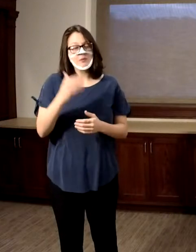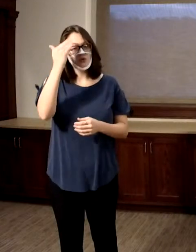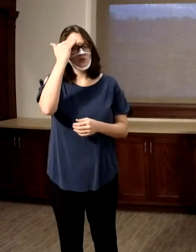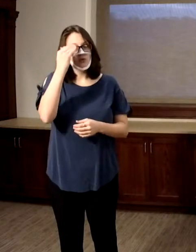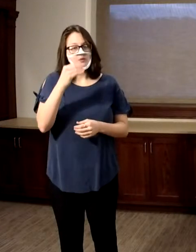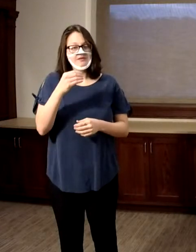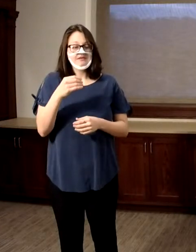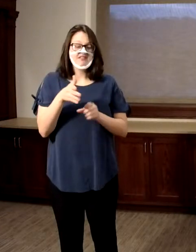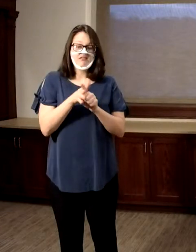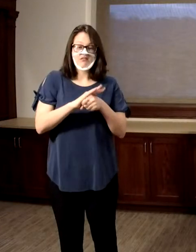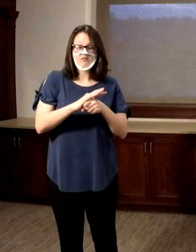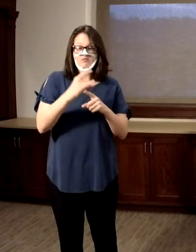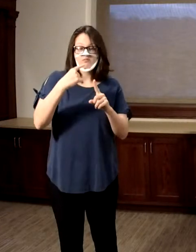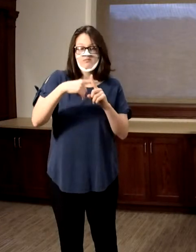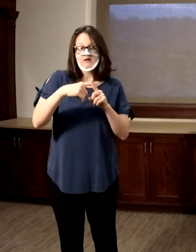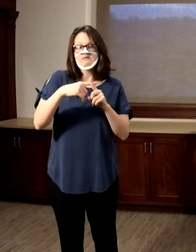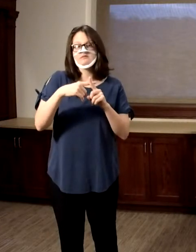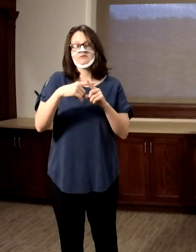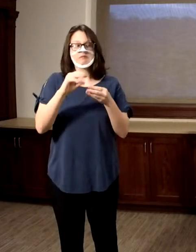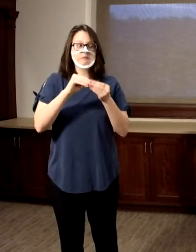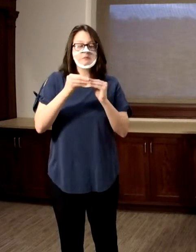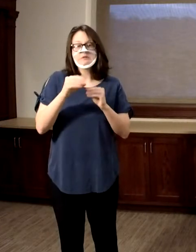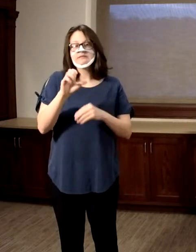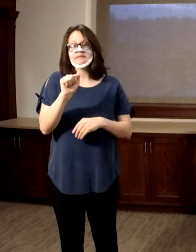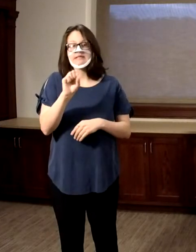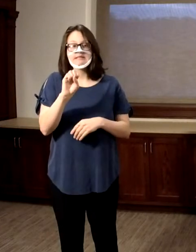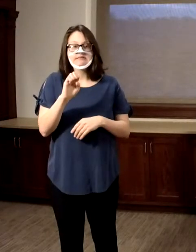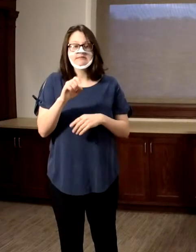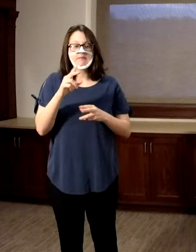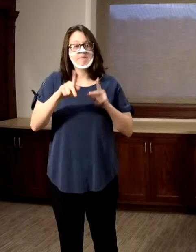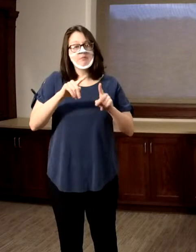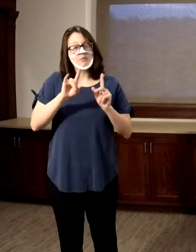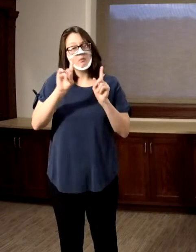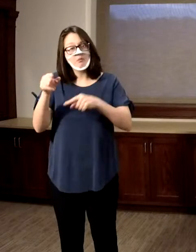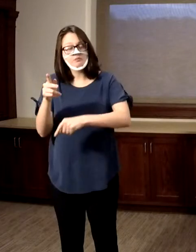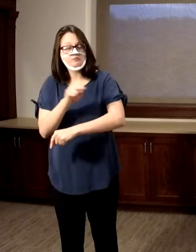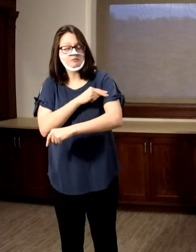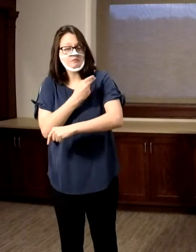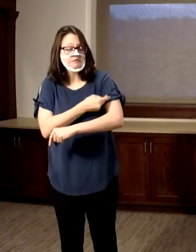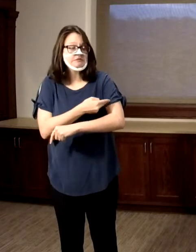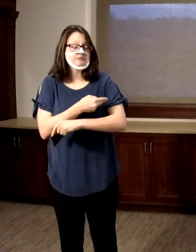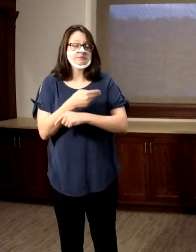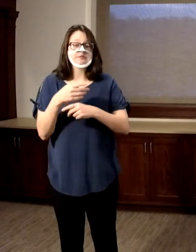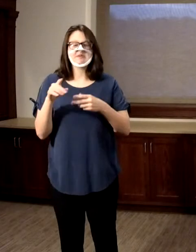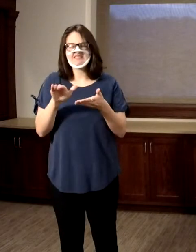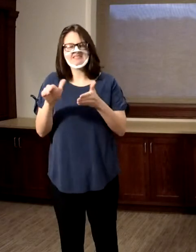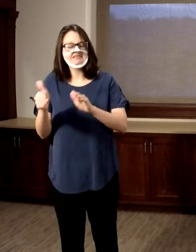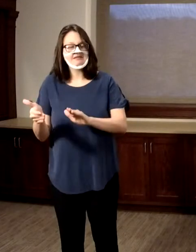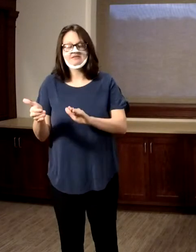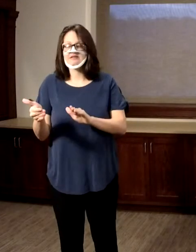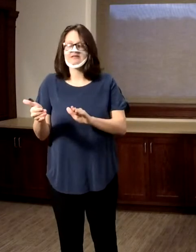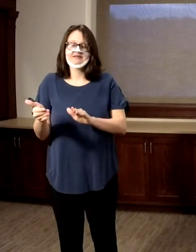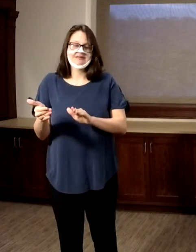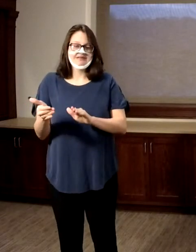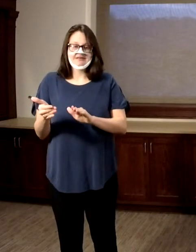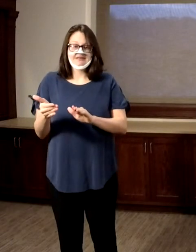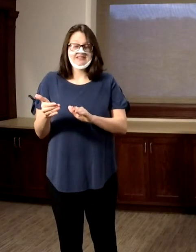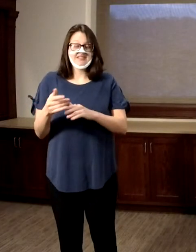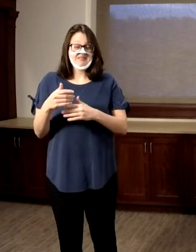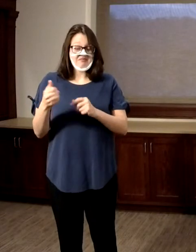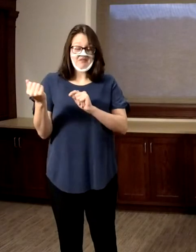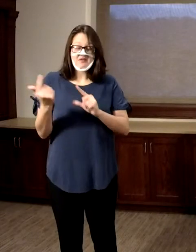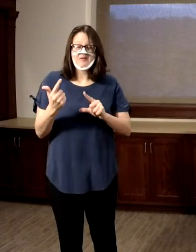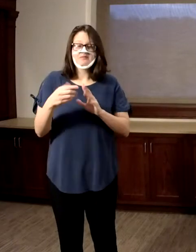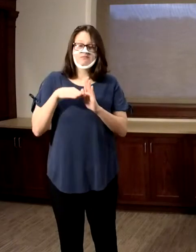positivity rate, the number of cases, the number of hospitalizations, the number of fatalities, all of them are continuing to rise